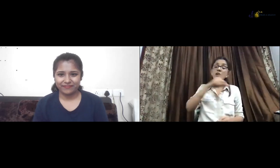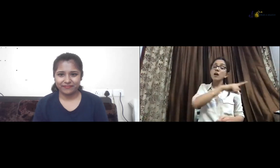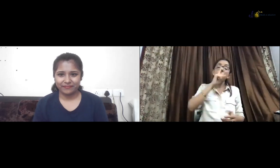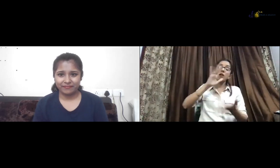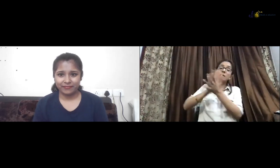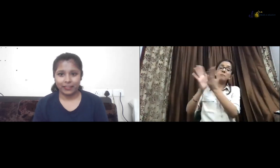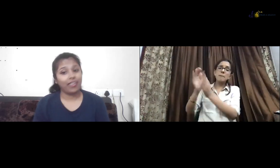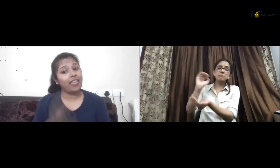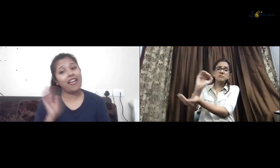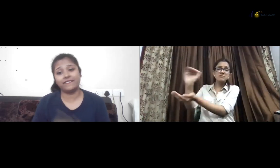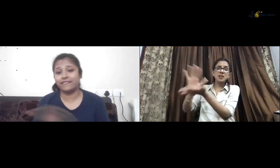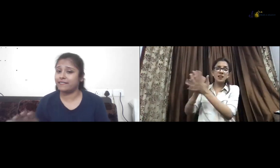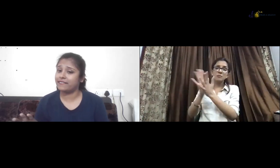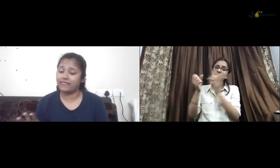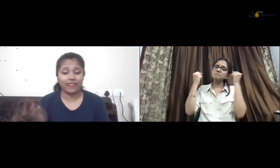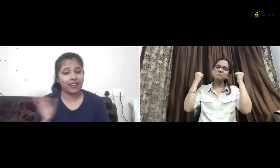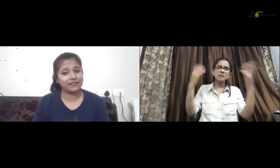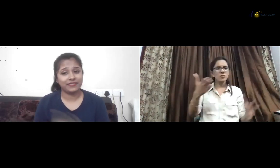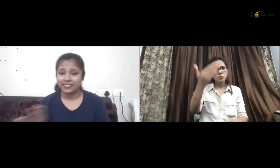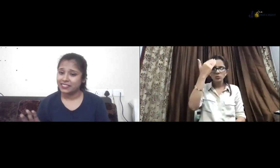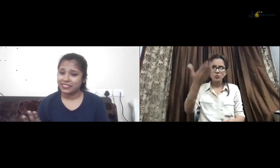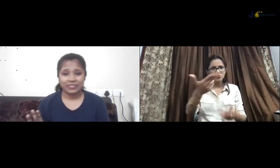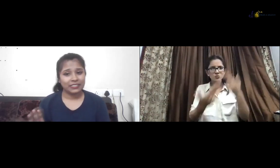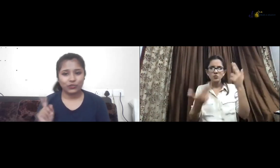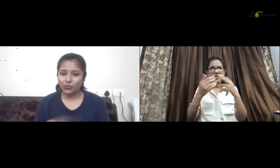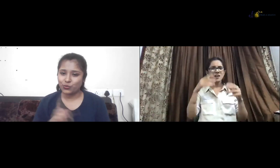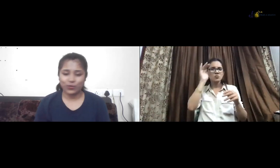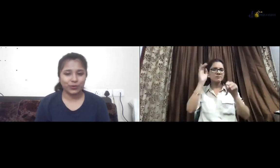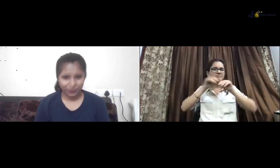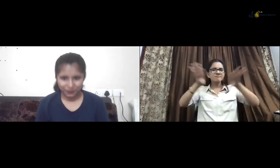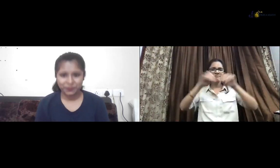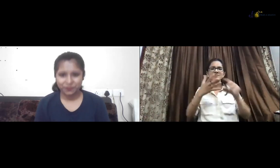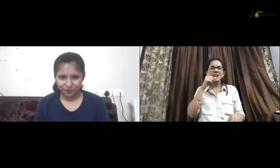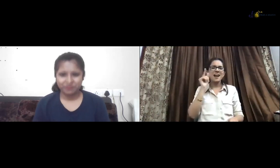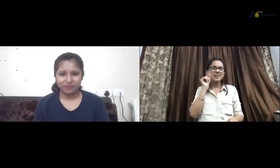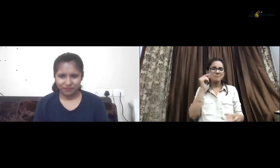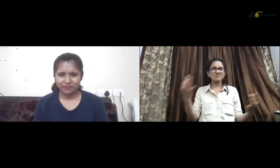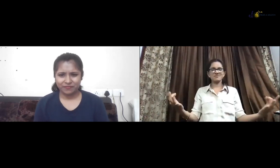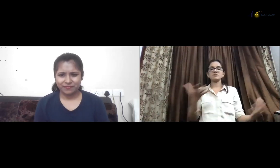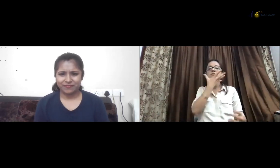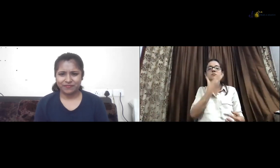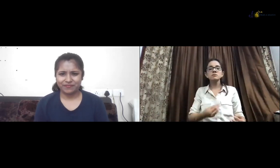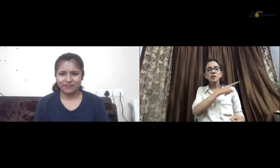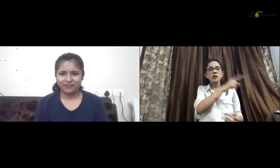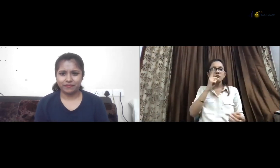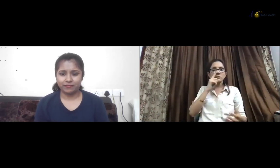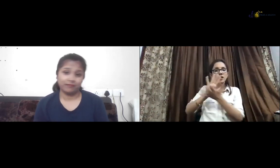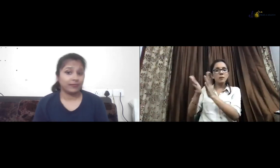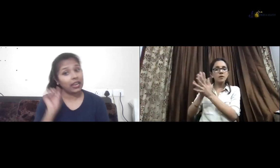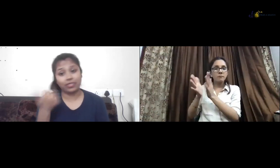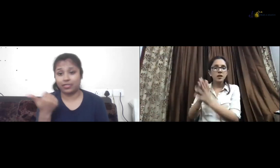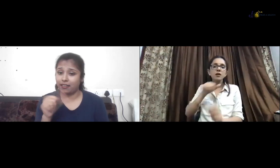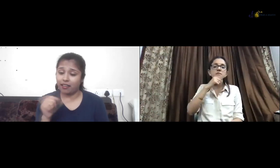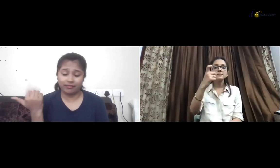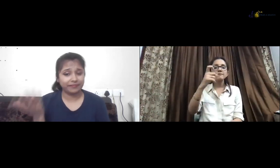thing. So if male 60 years old and 70 years old, they are raping teenagers, that would be okay. So